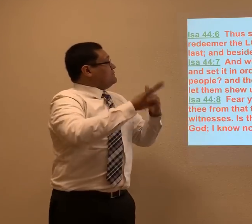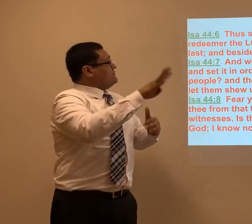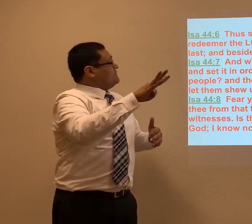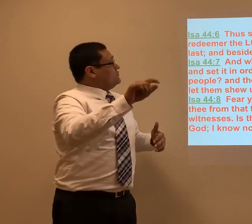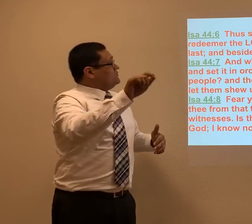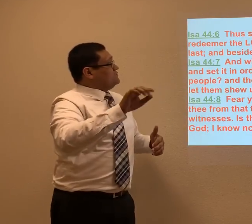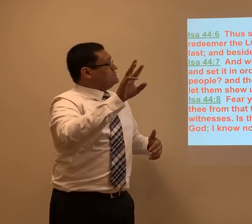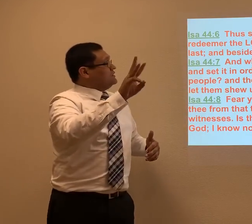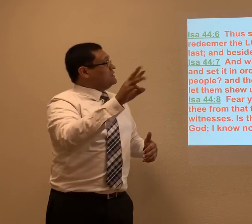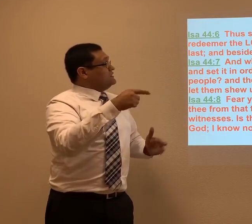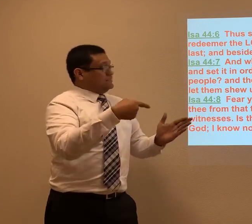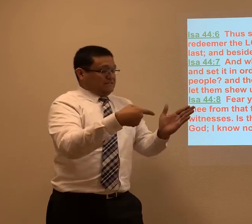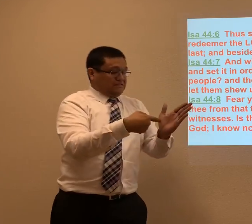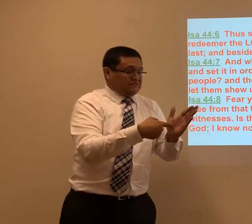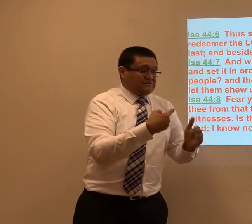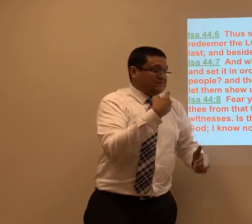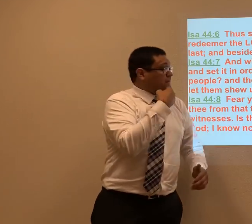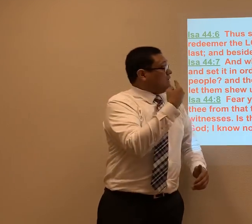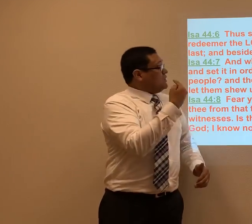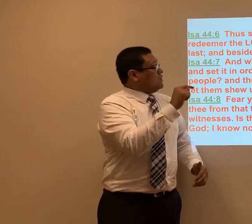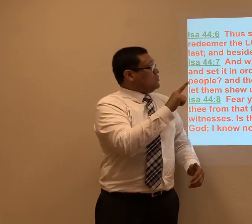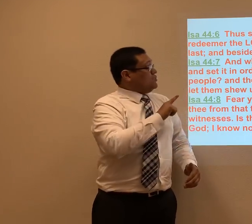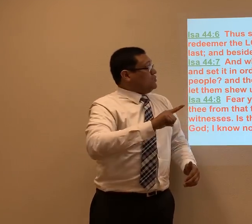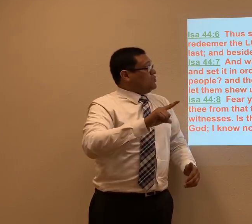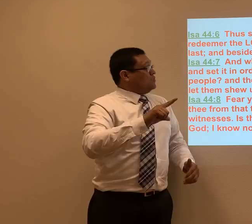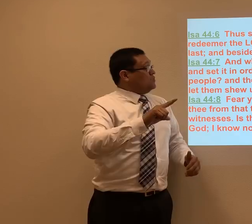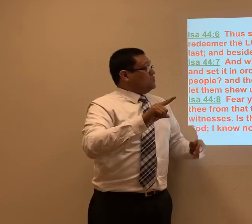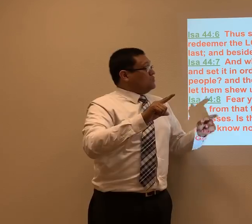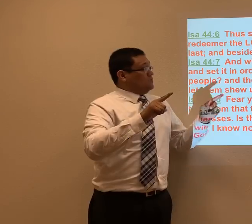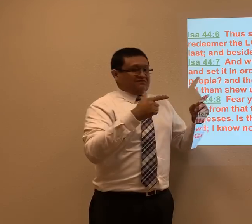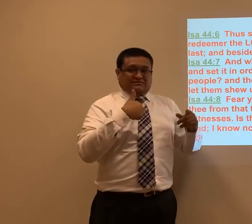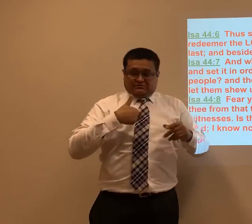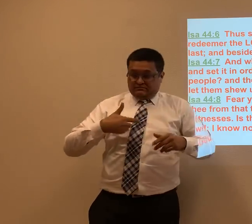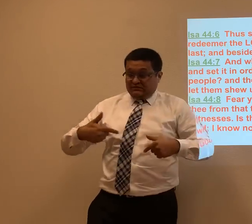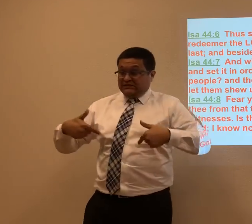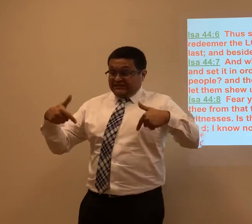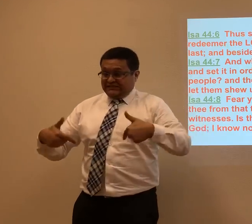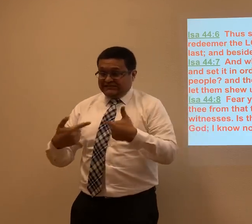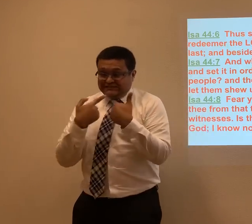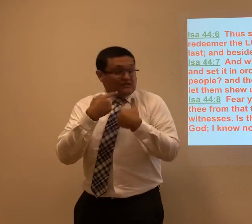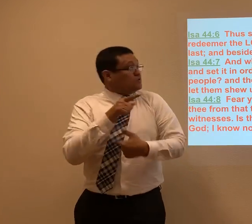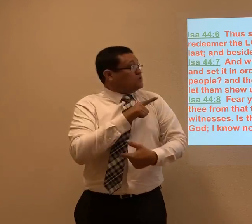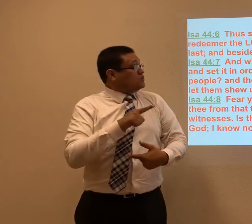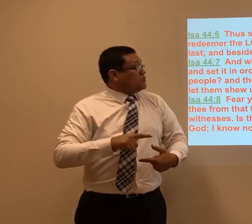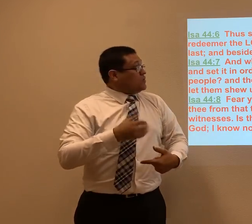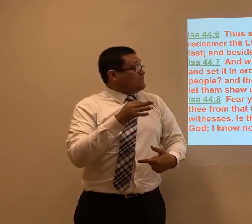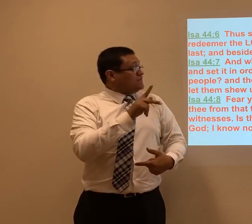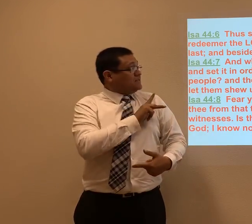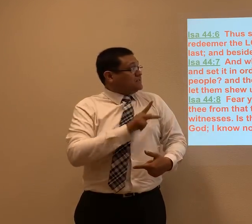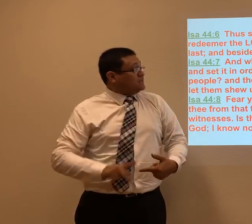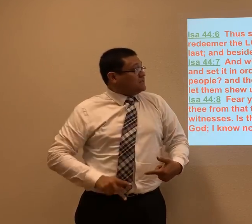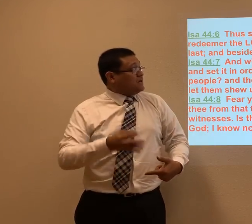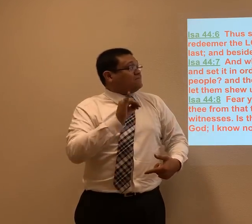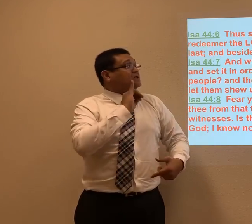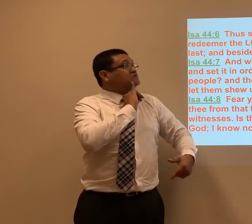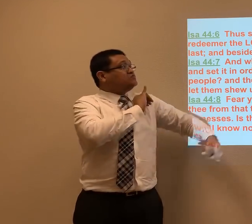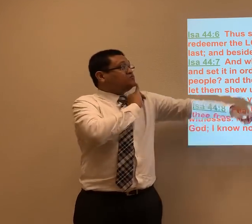Isaiah chapter 44, verse 6 says, thus saith the Lord, the King of